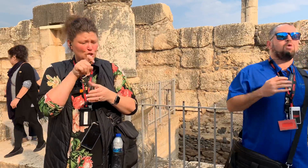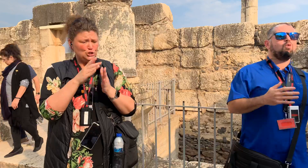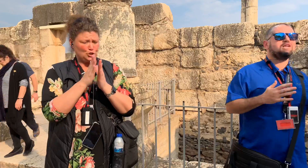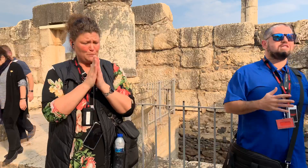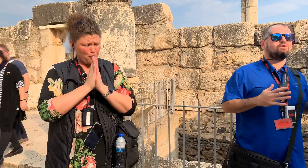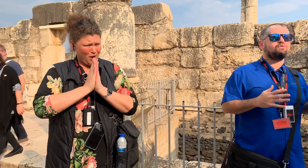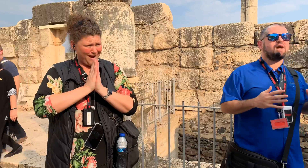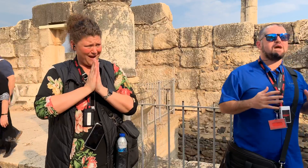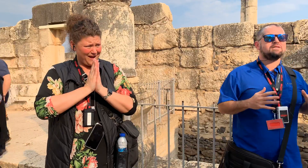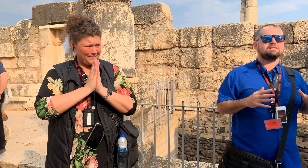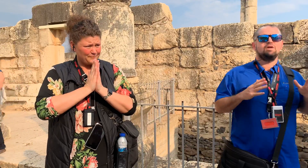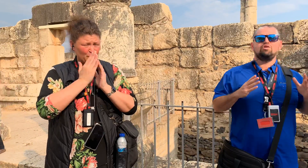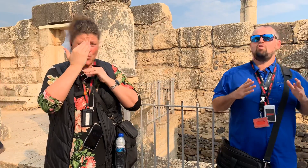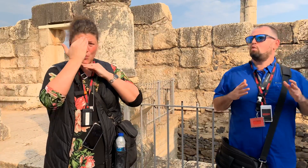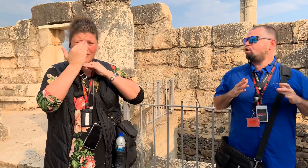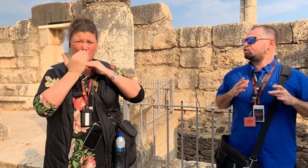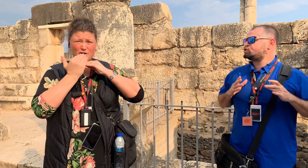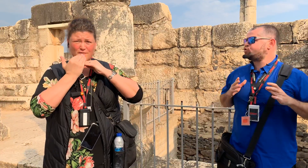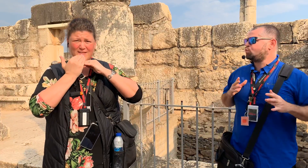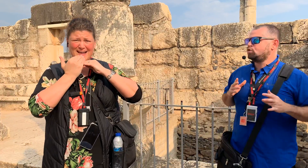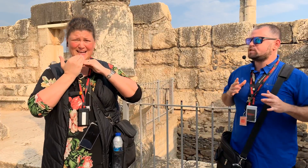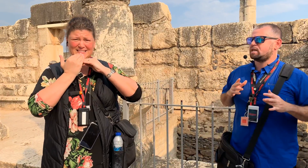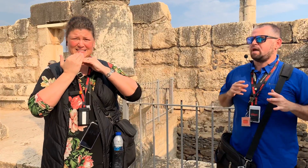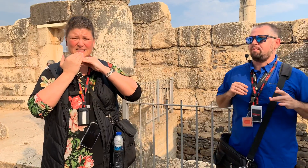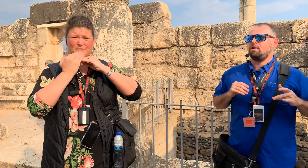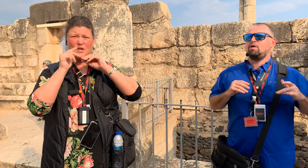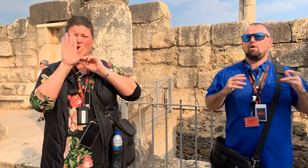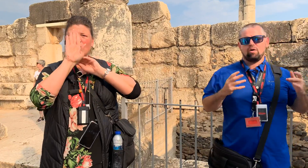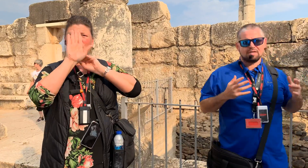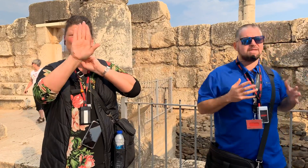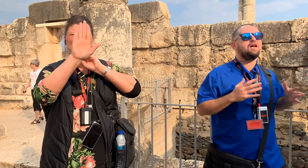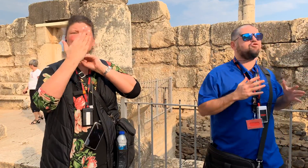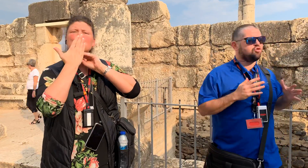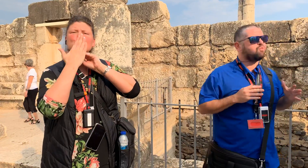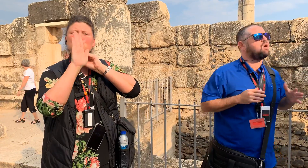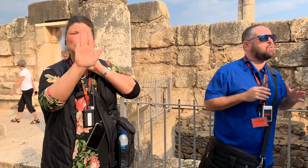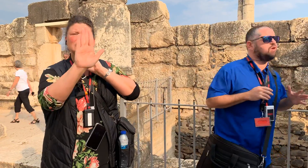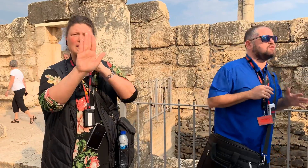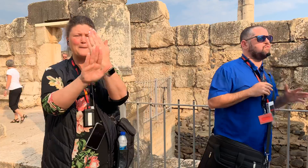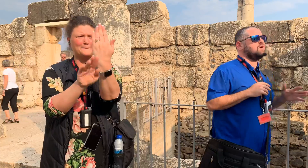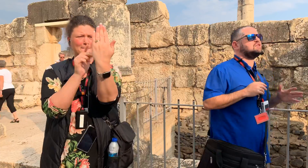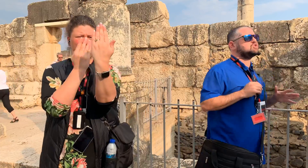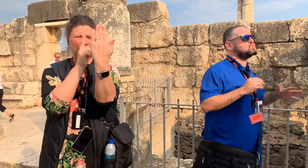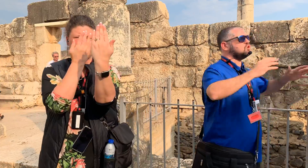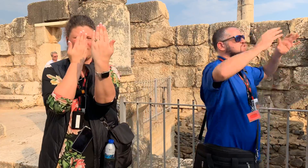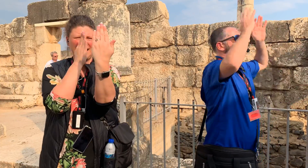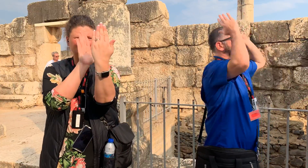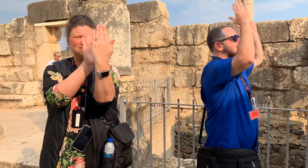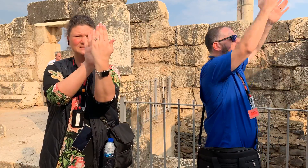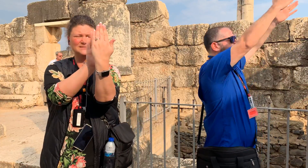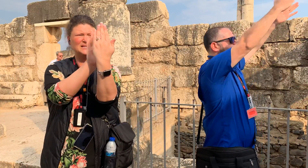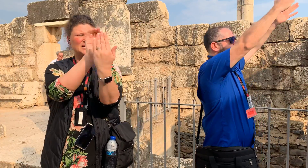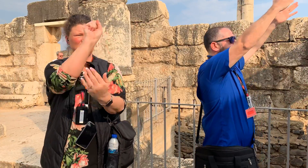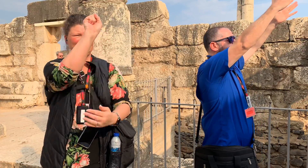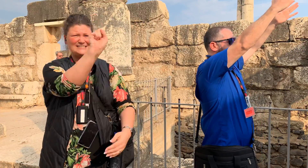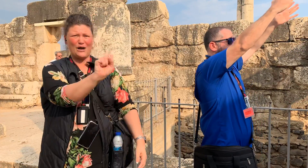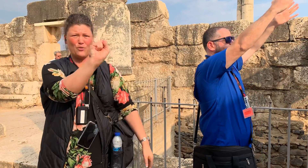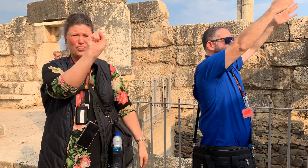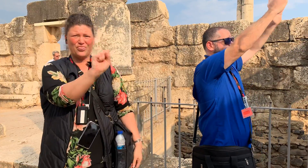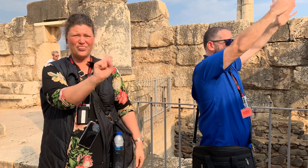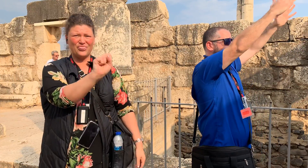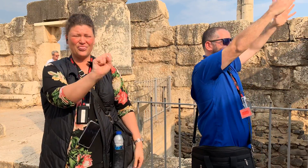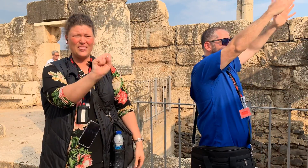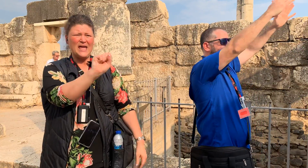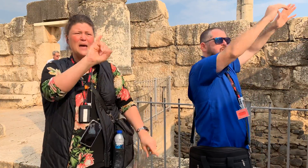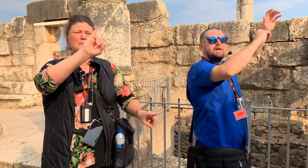pray with their face towards Jerusalem, or let's say should pray with their face towards the south,